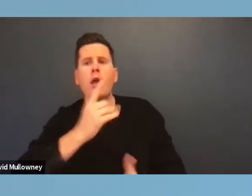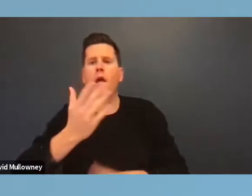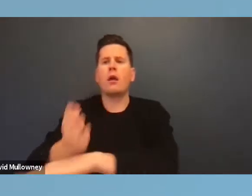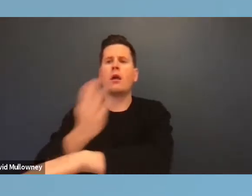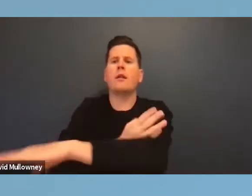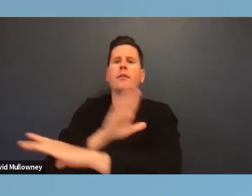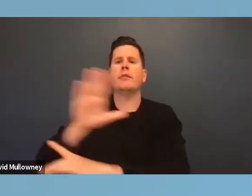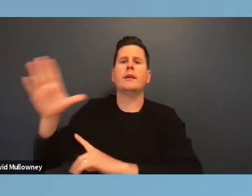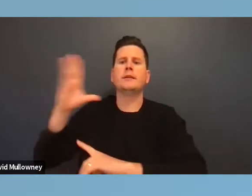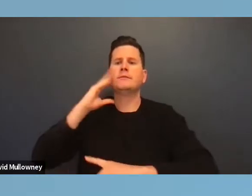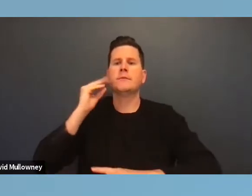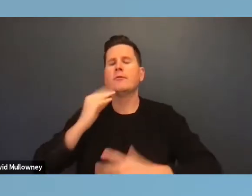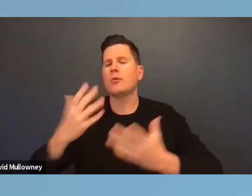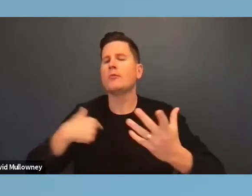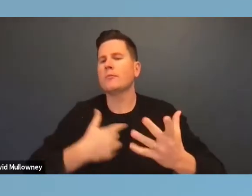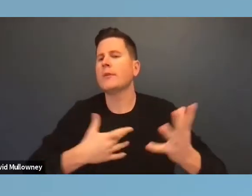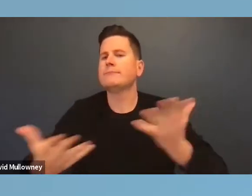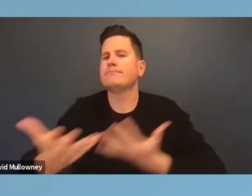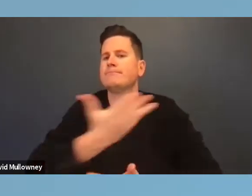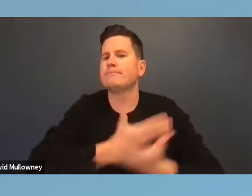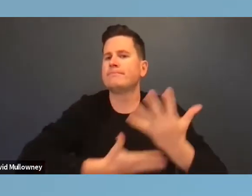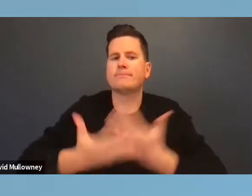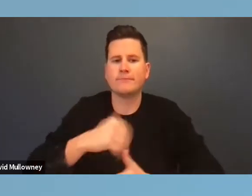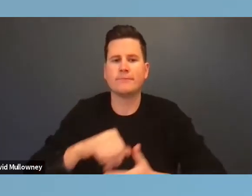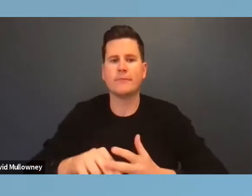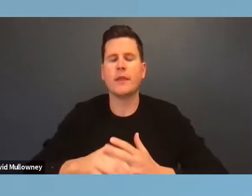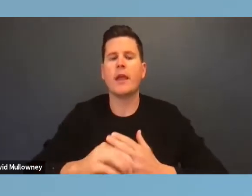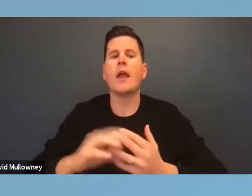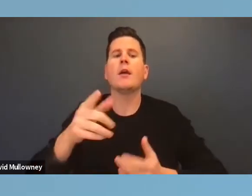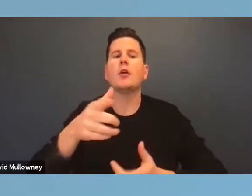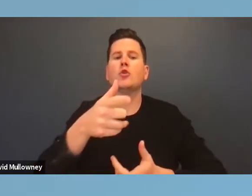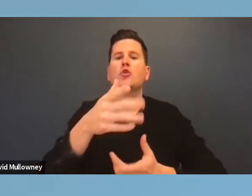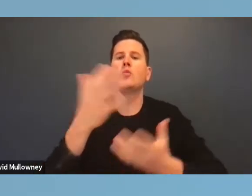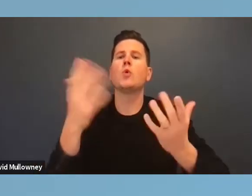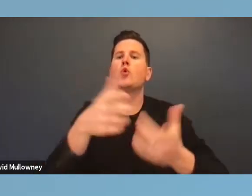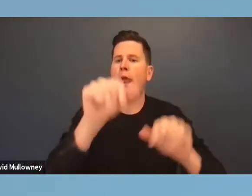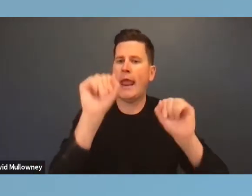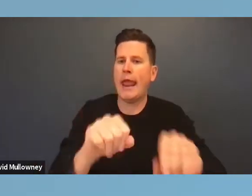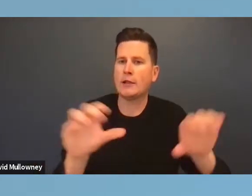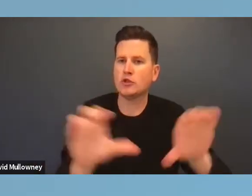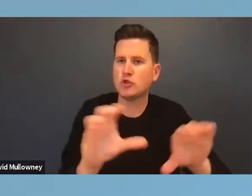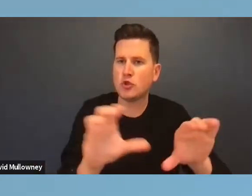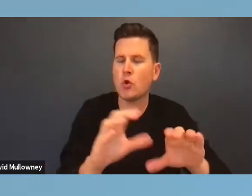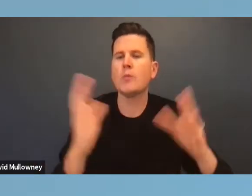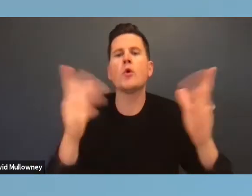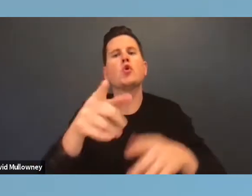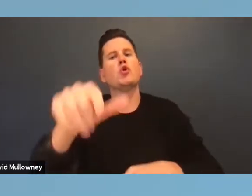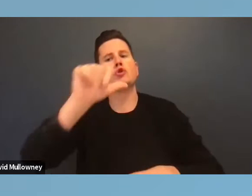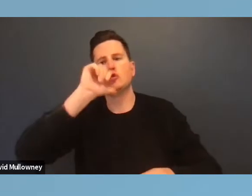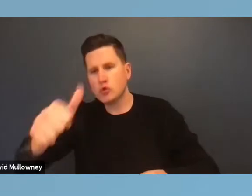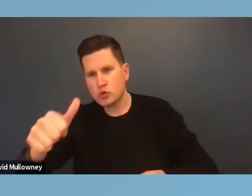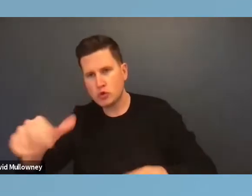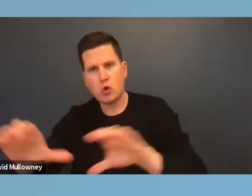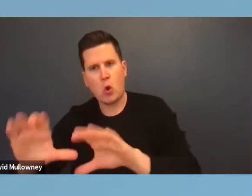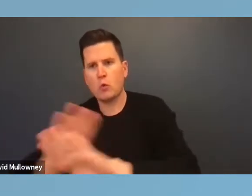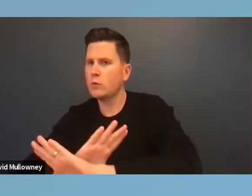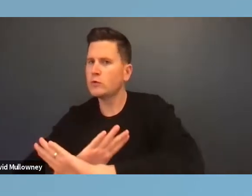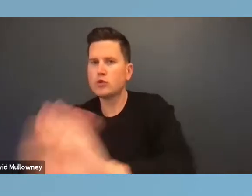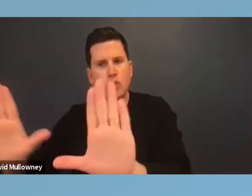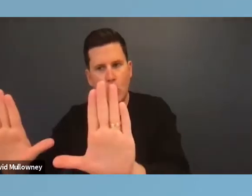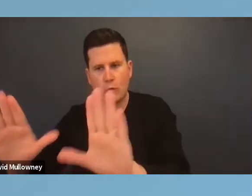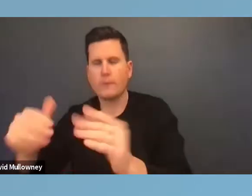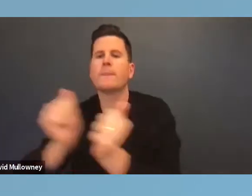us, we attempt to provide them feedback to help them improve their future meetings and